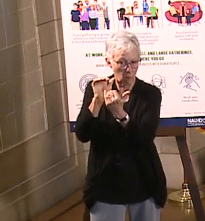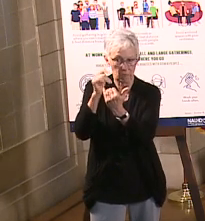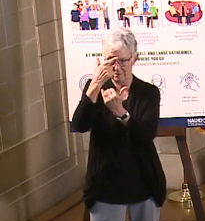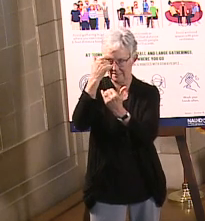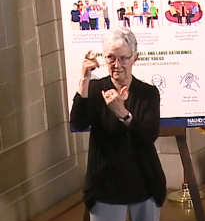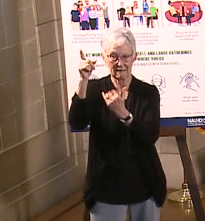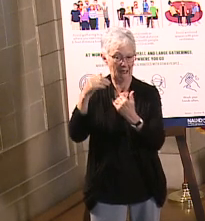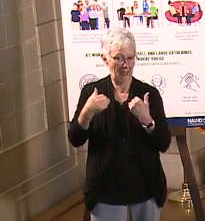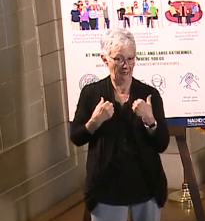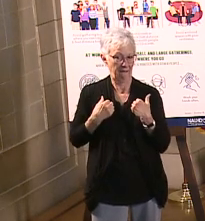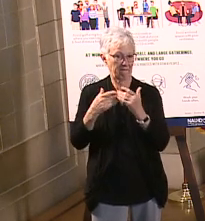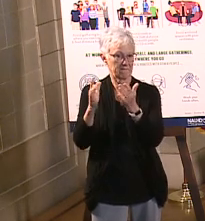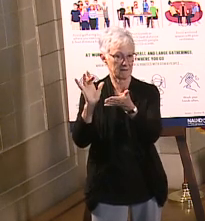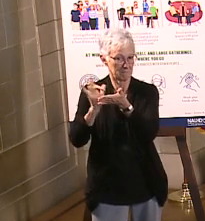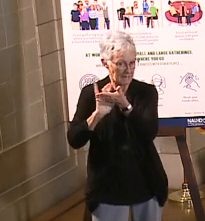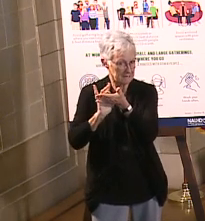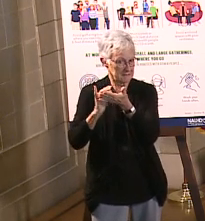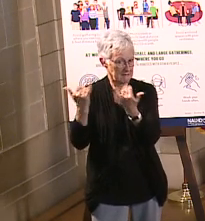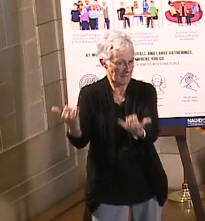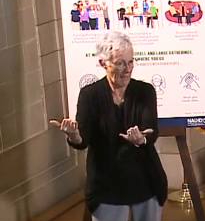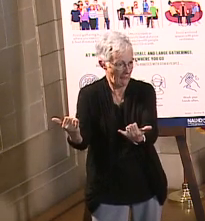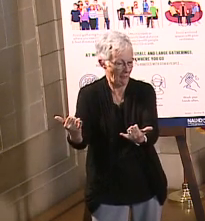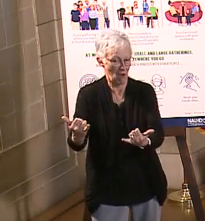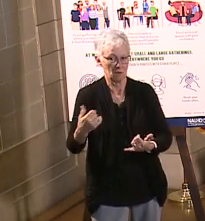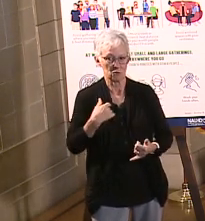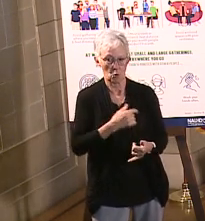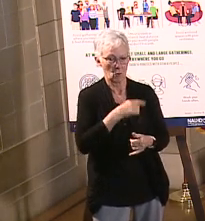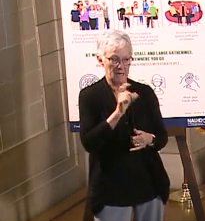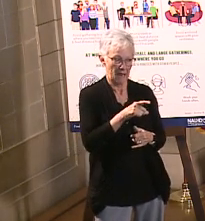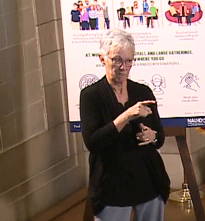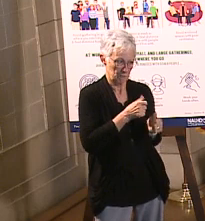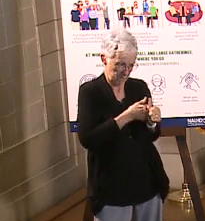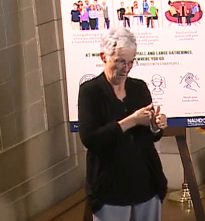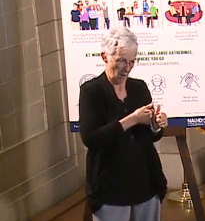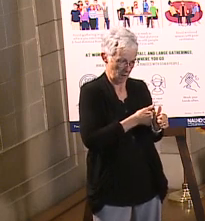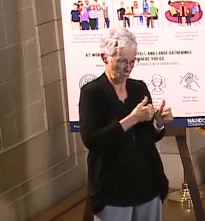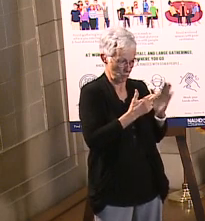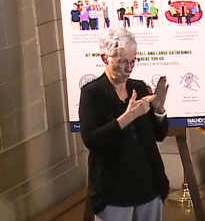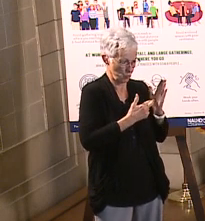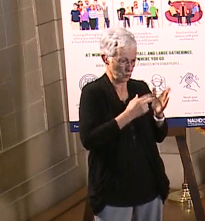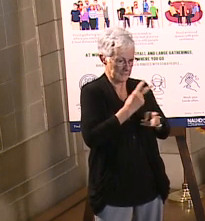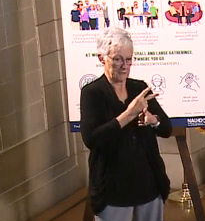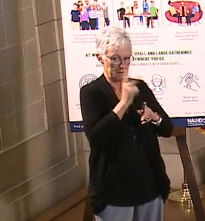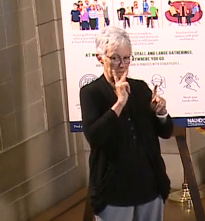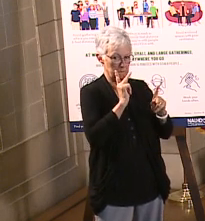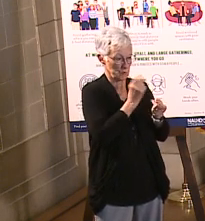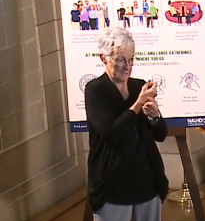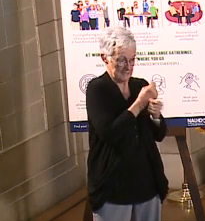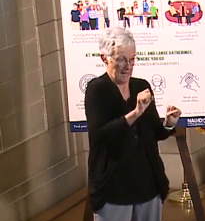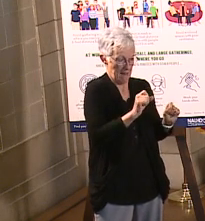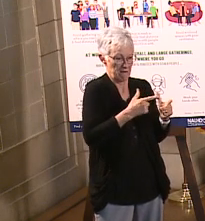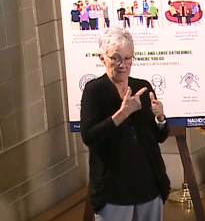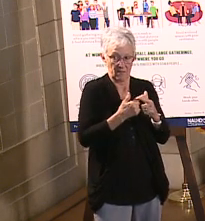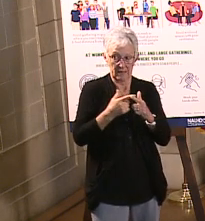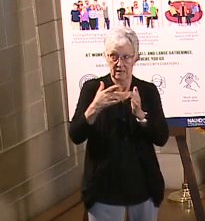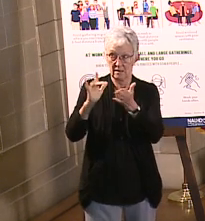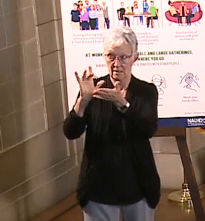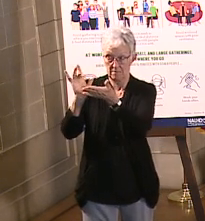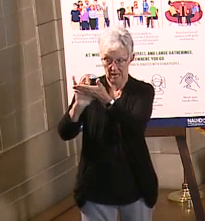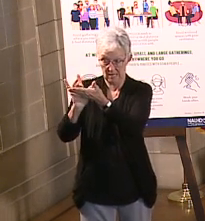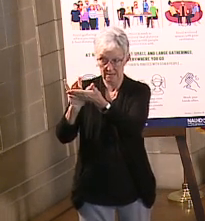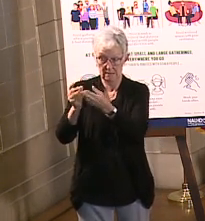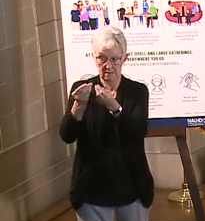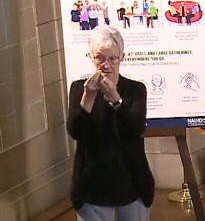to be diligent as we go through these next several months, and then we'll be able to start getting the vaccine distributed more broadly, and that will allow us to